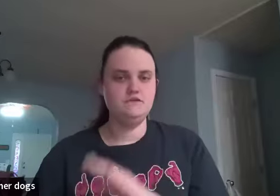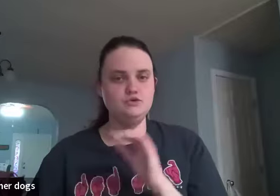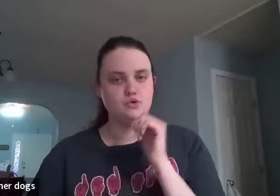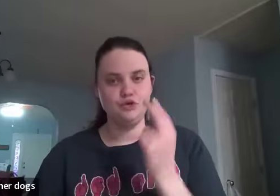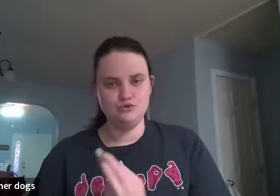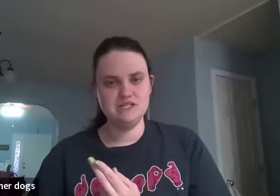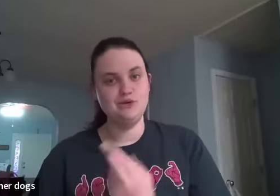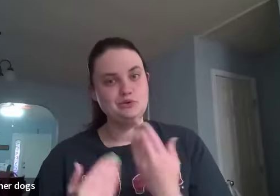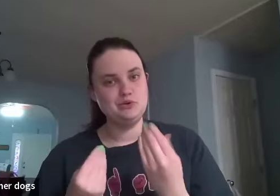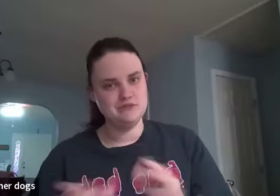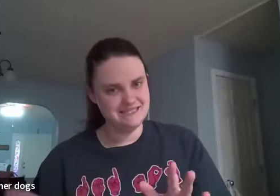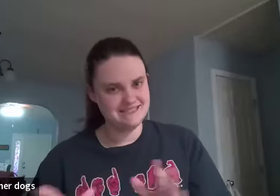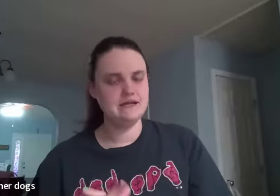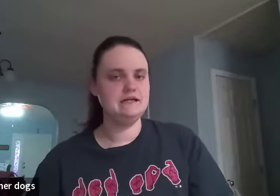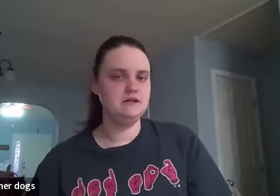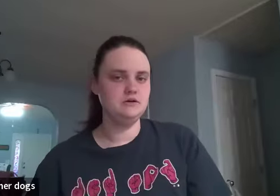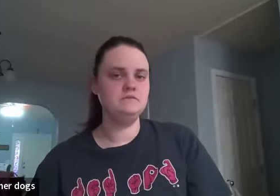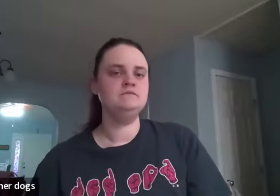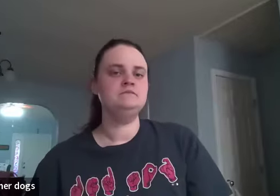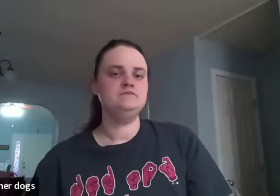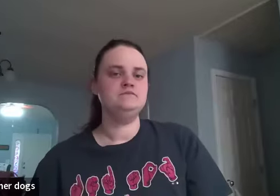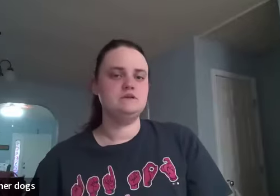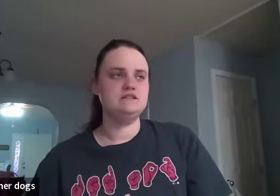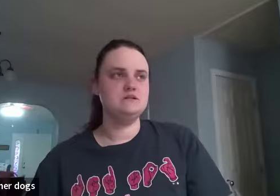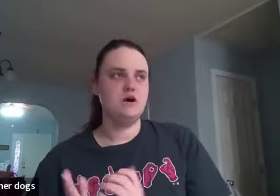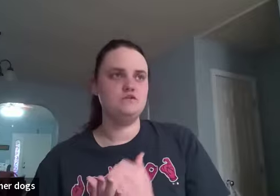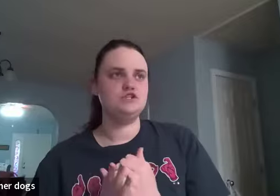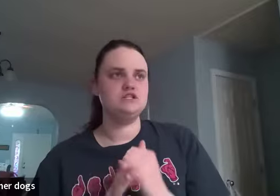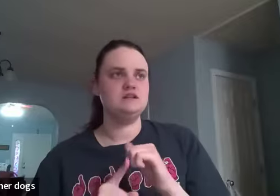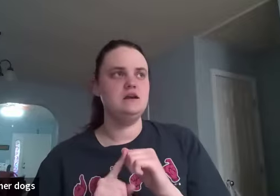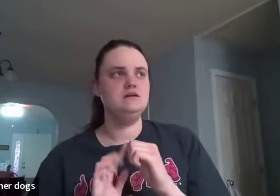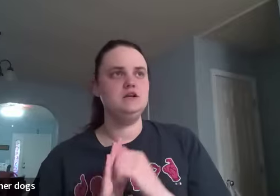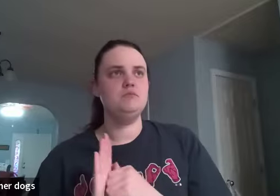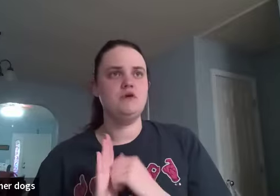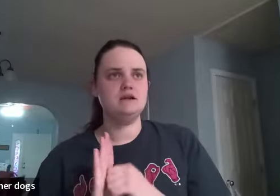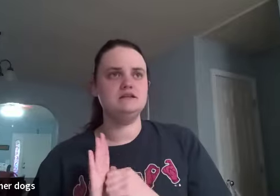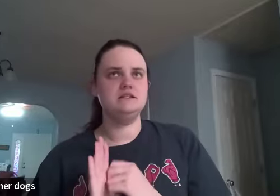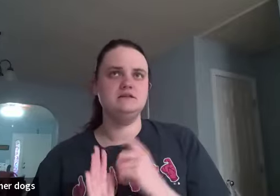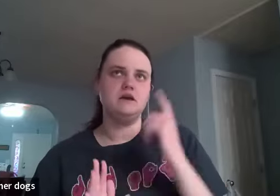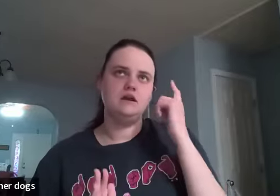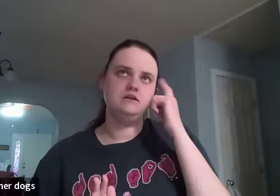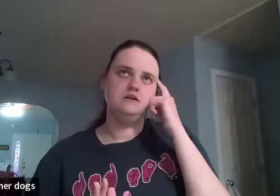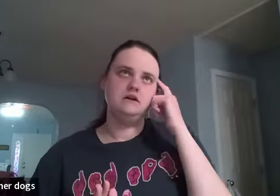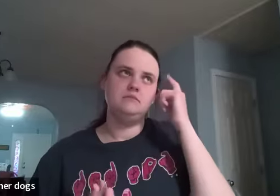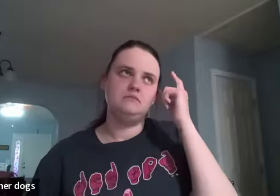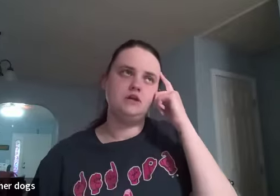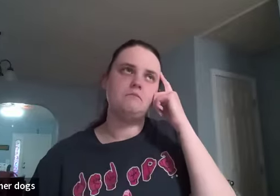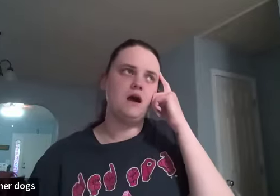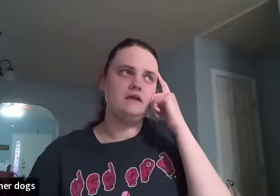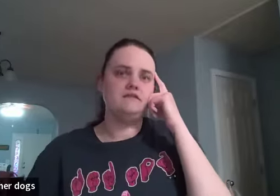if you don't use it, you lose it kind of deal. So it is always helpful to just kind of, practice in kind of in your mind,